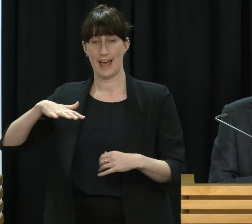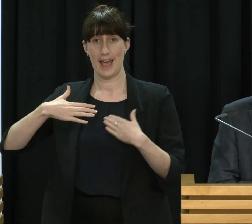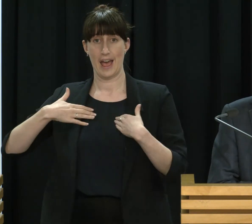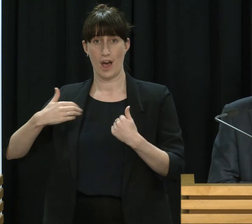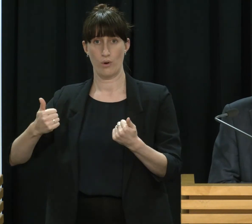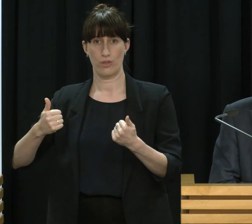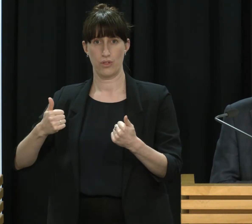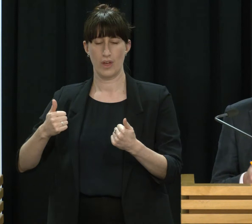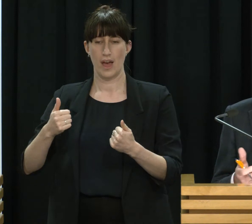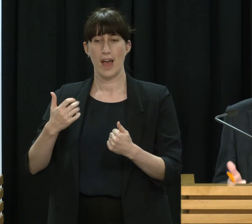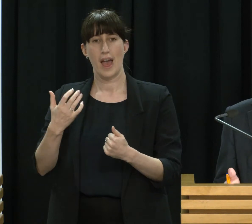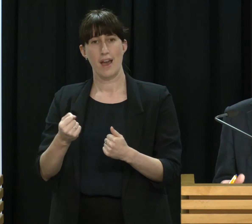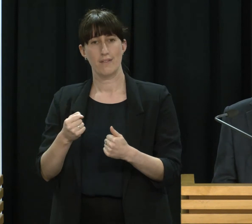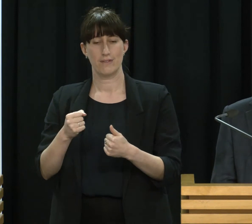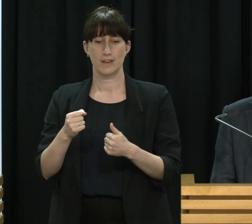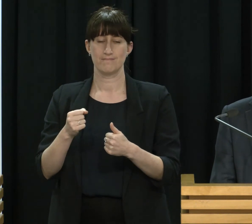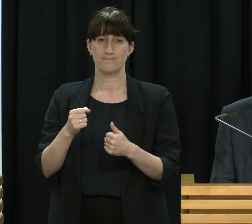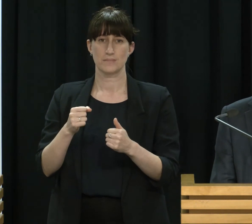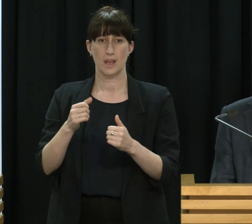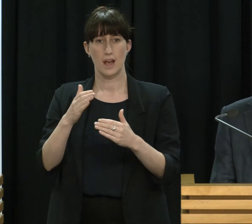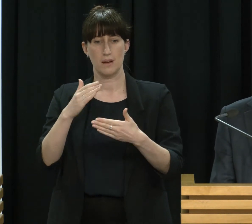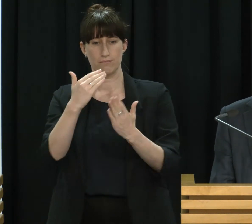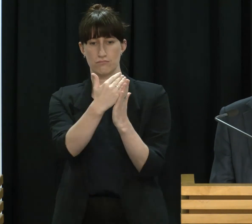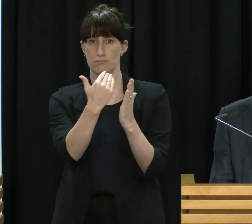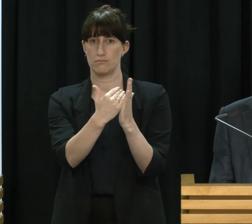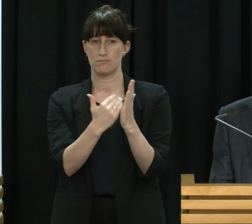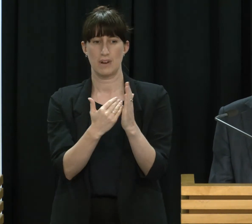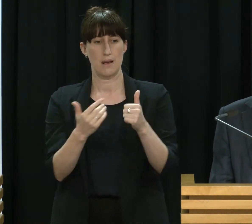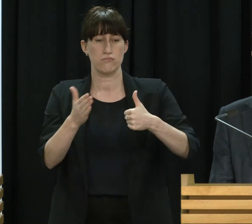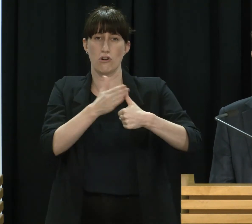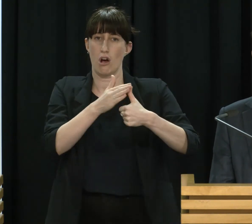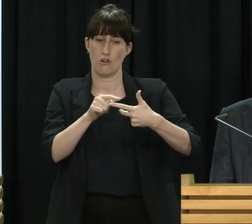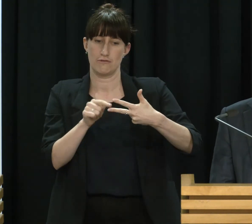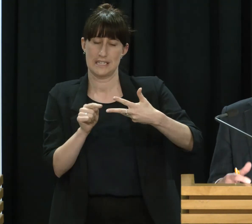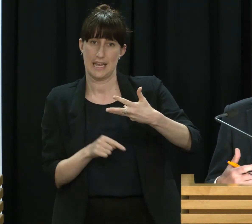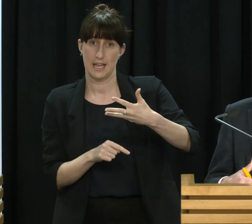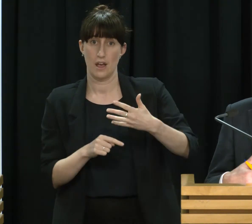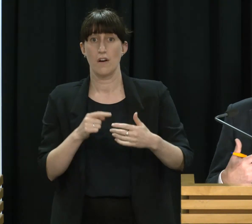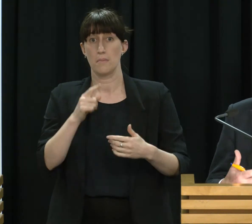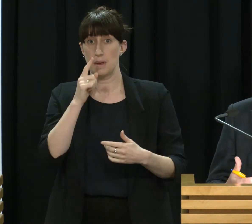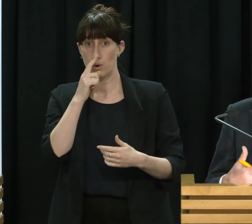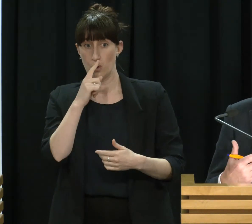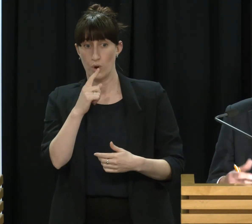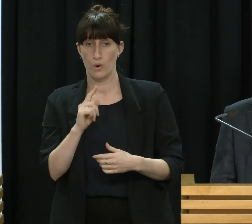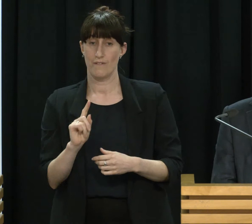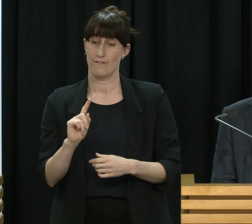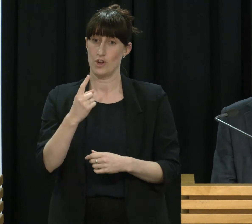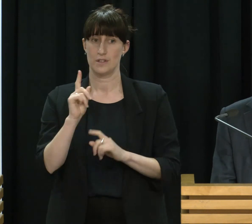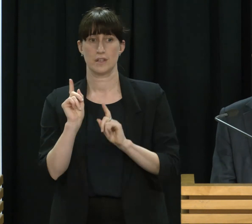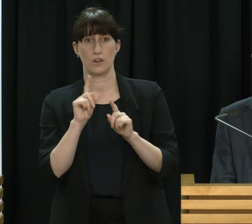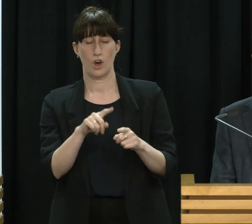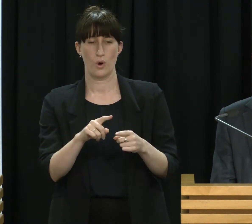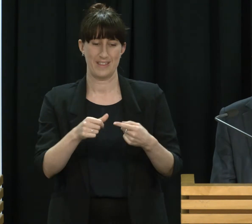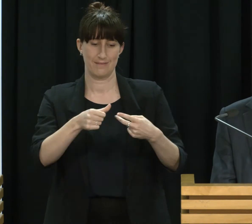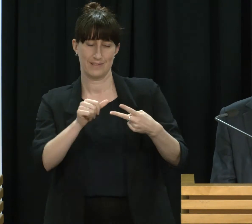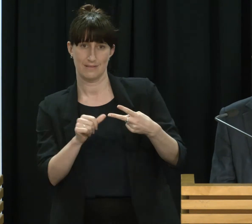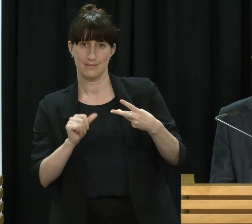people who have been at locations of interest or who are symptomatic, so it's very important that people ring and book